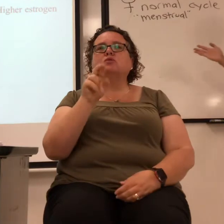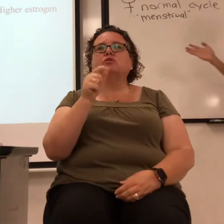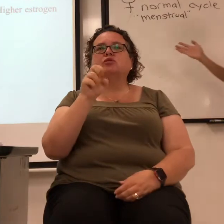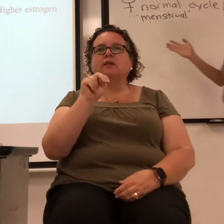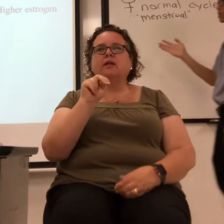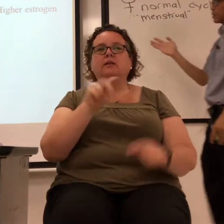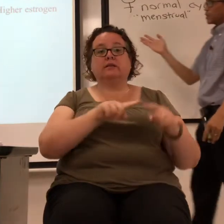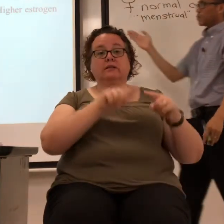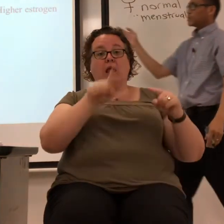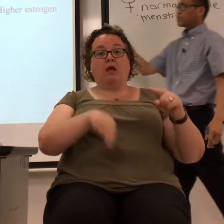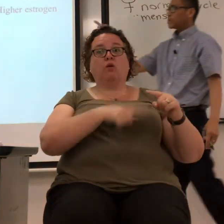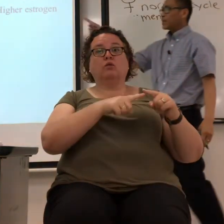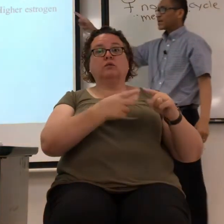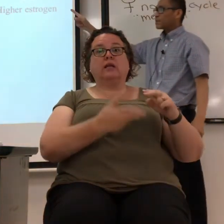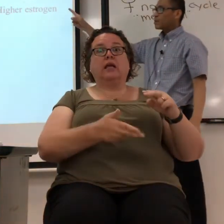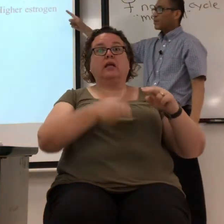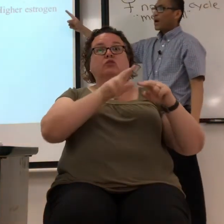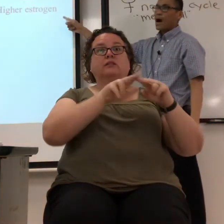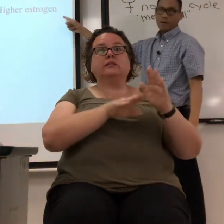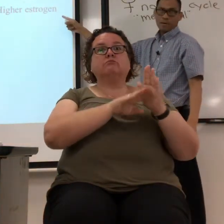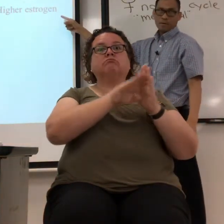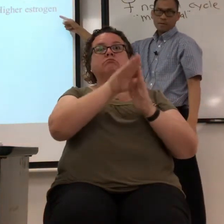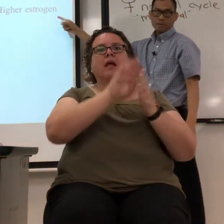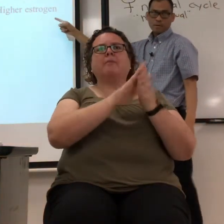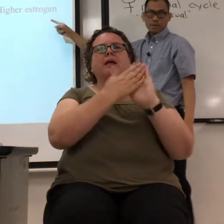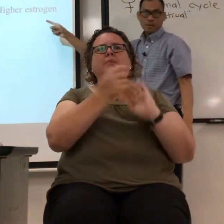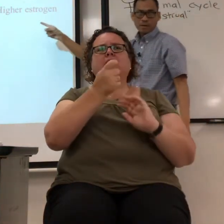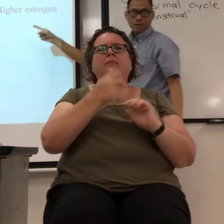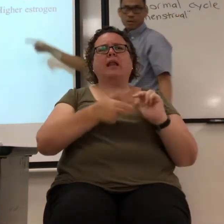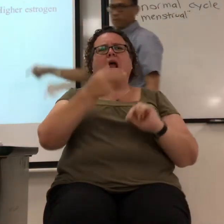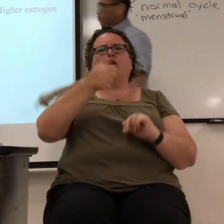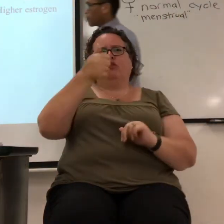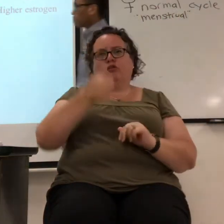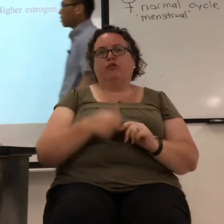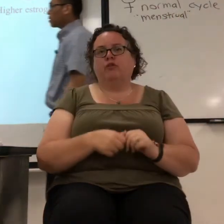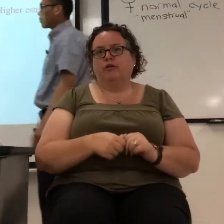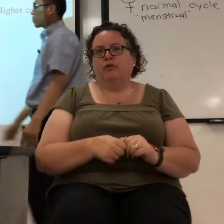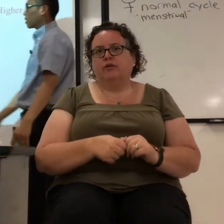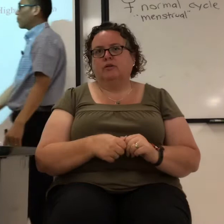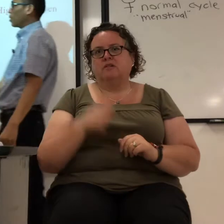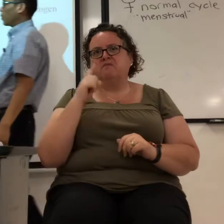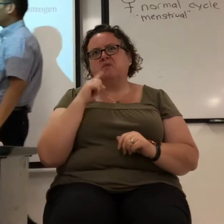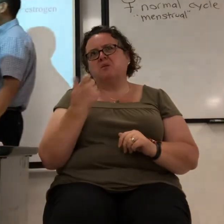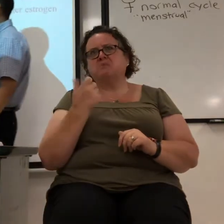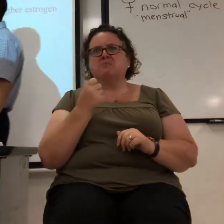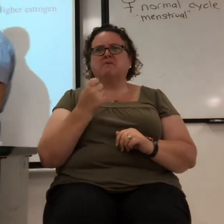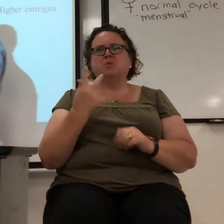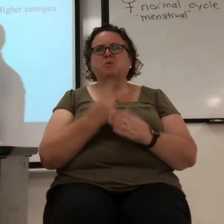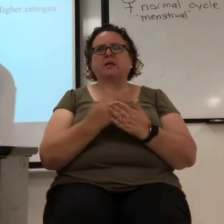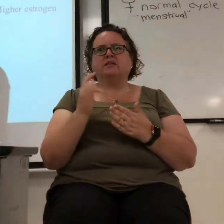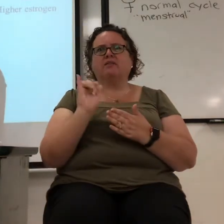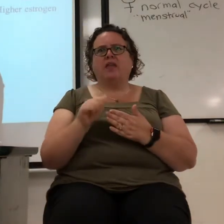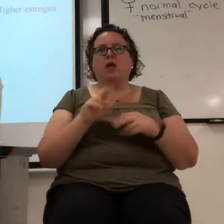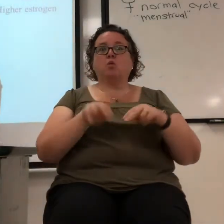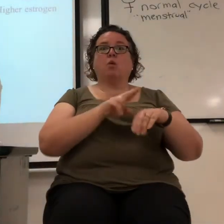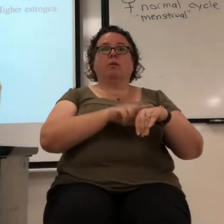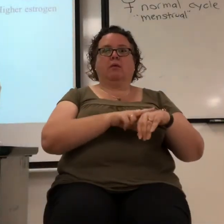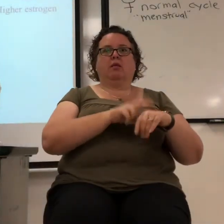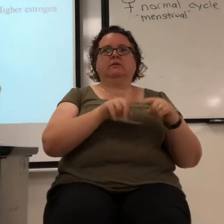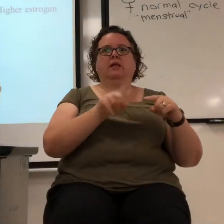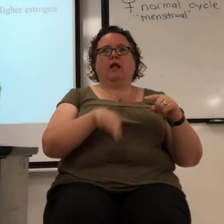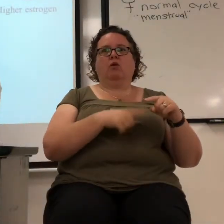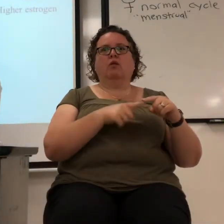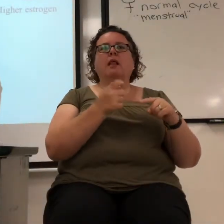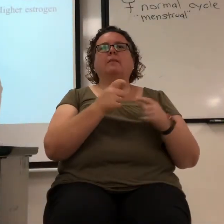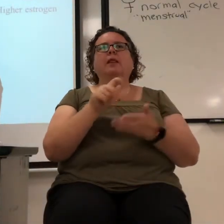cycles increases, and it gets a little bit higher. And for another couple of weeks of that normal cycle,